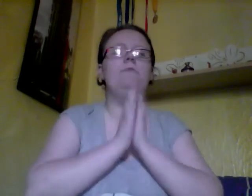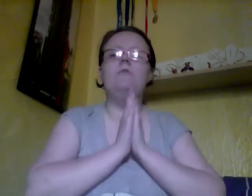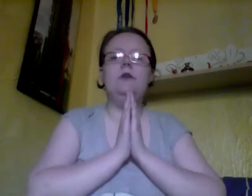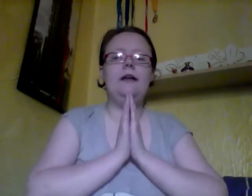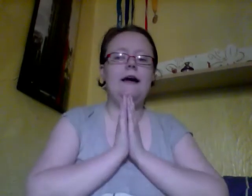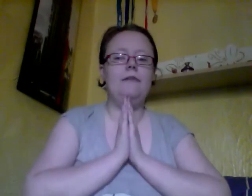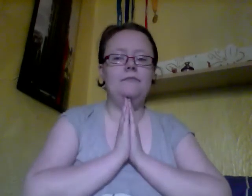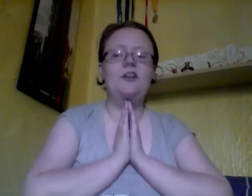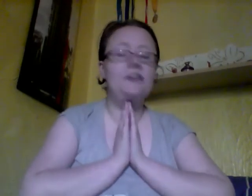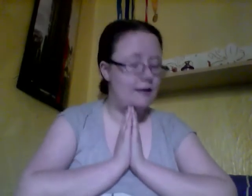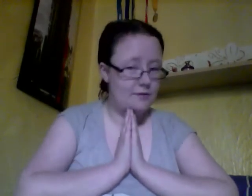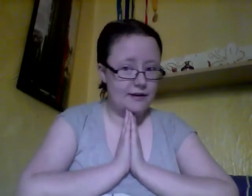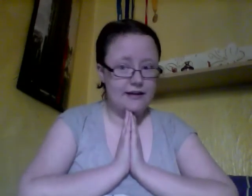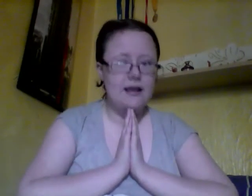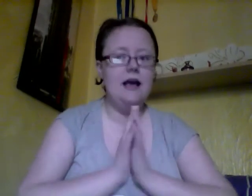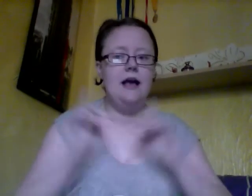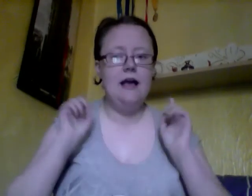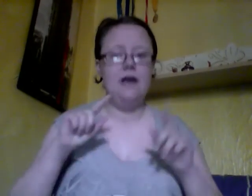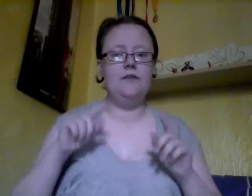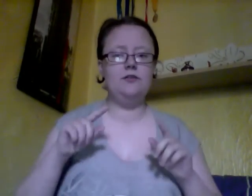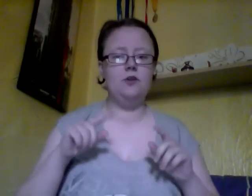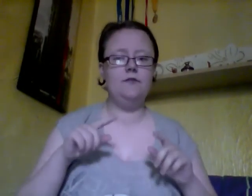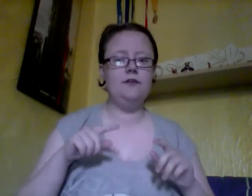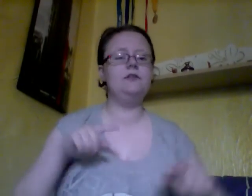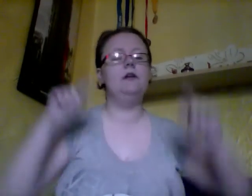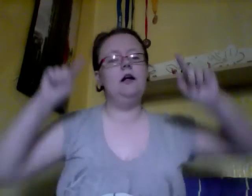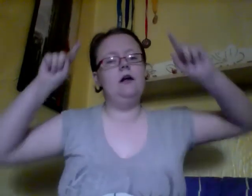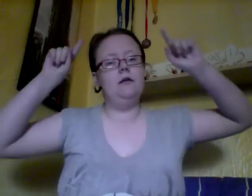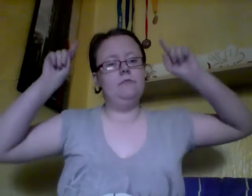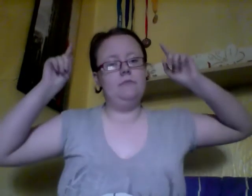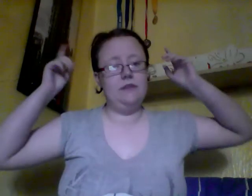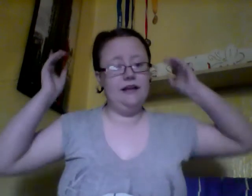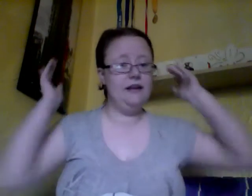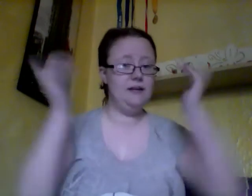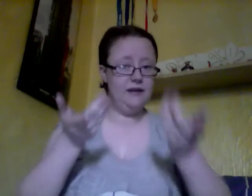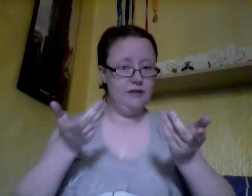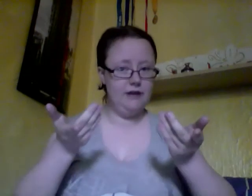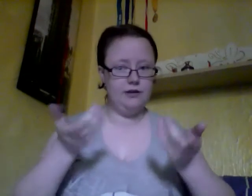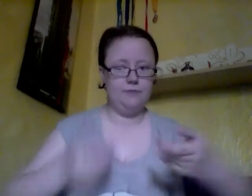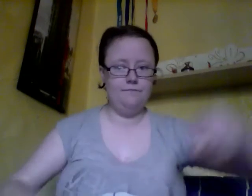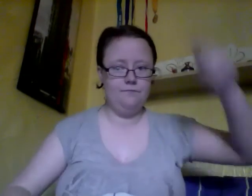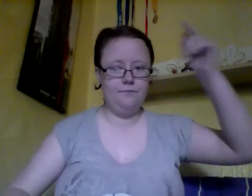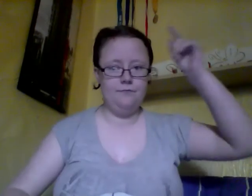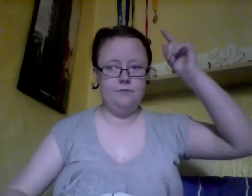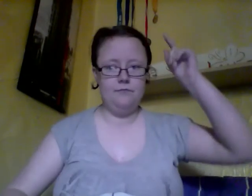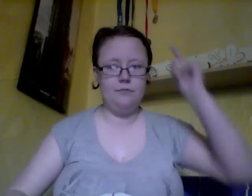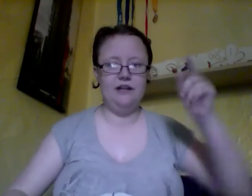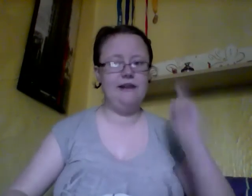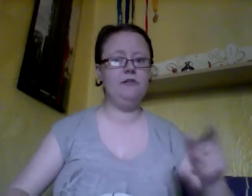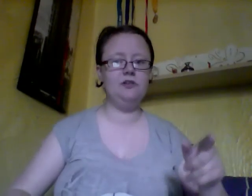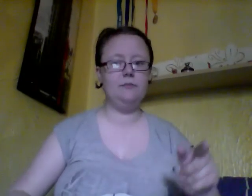won't let him turn down the money if it's offered, like in The Blind Banker. But he definitely doesn't get paid